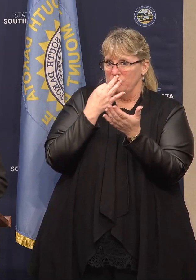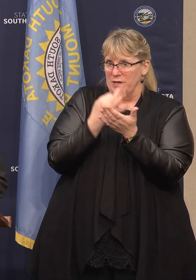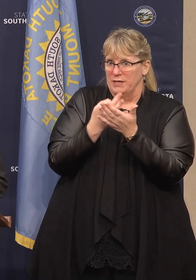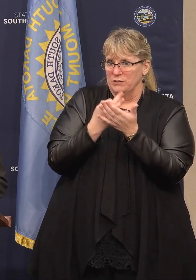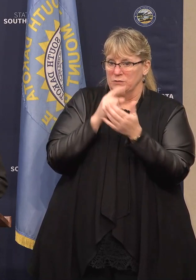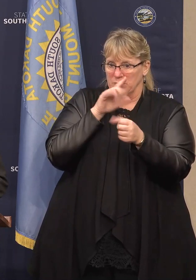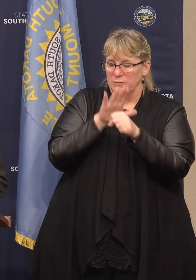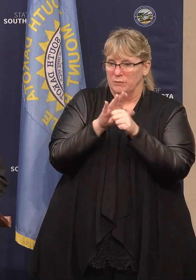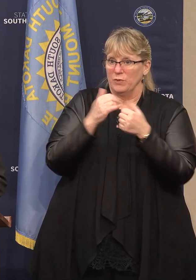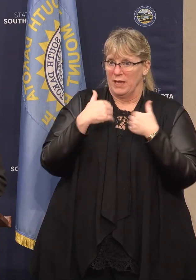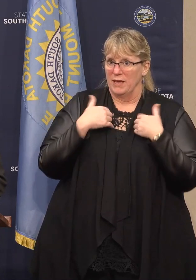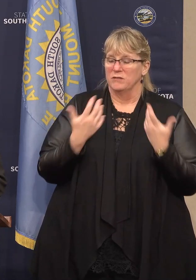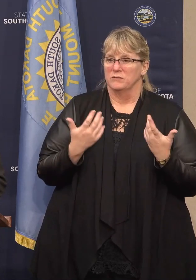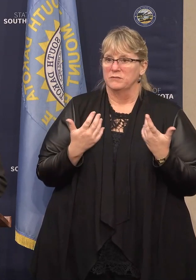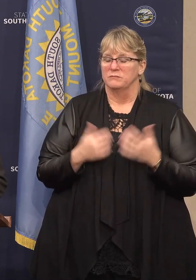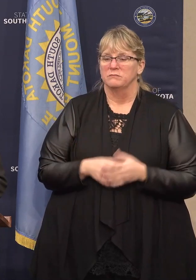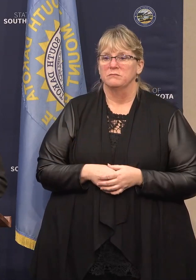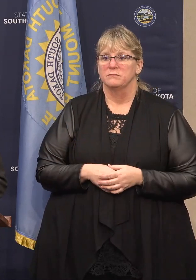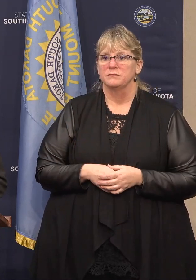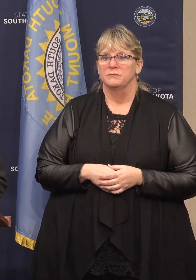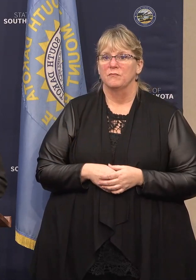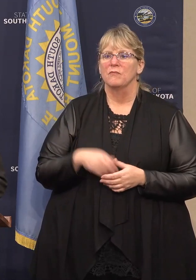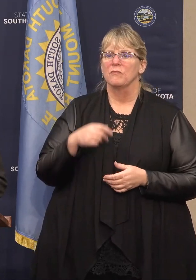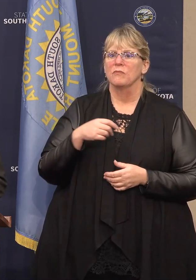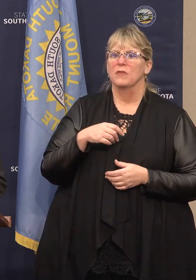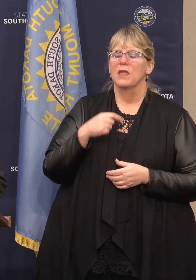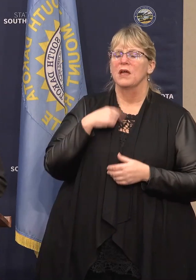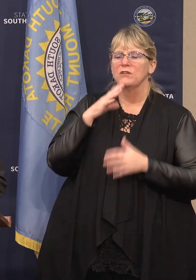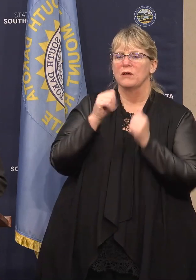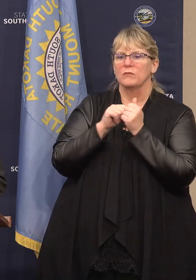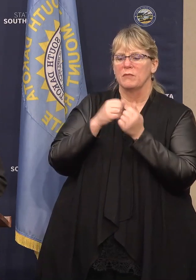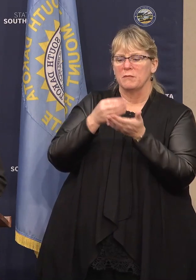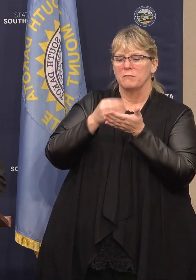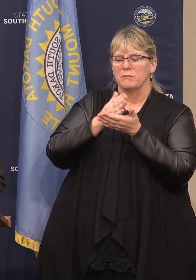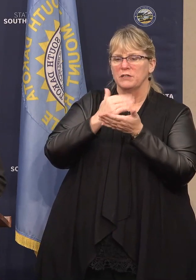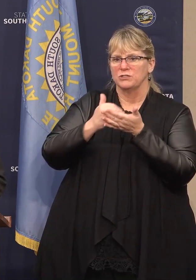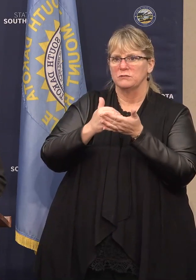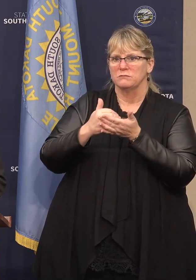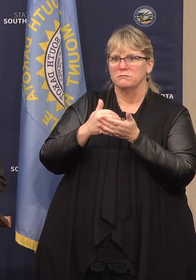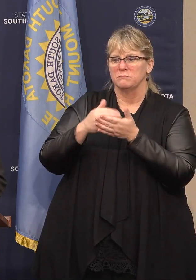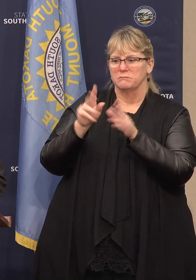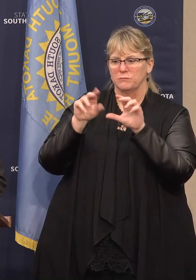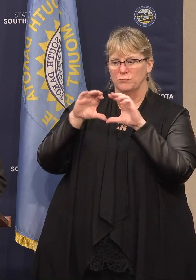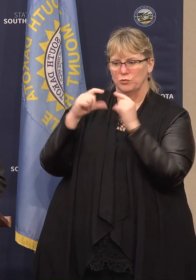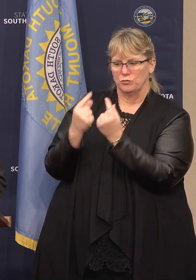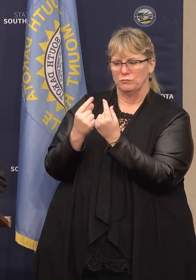we have. I talked in my budget address as well about how we need to be